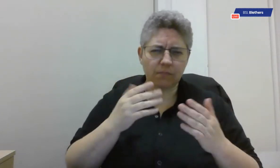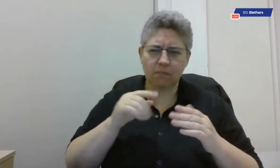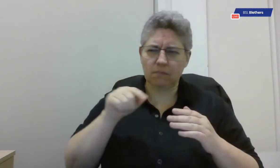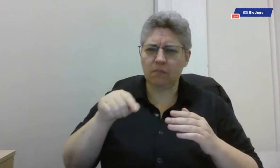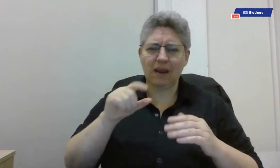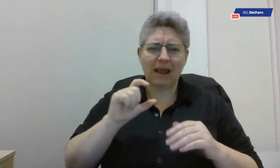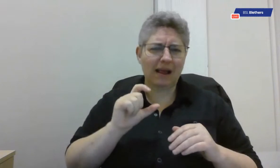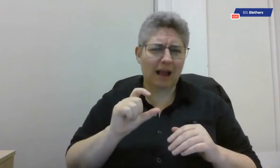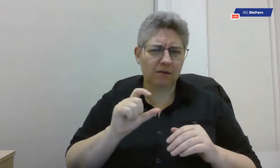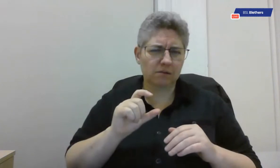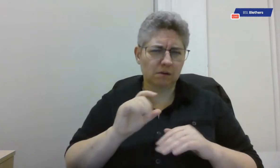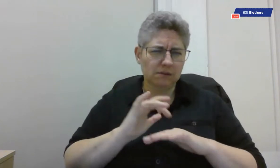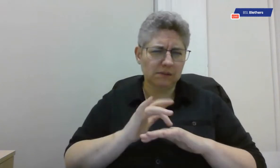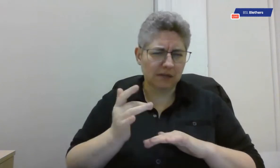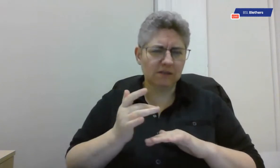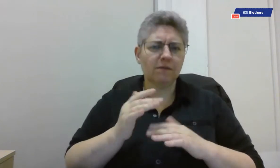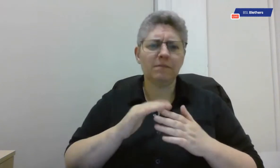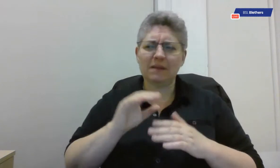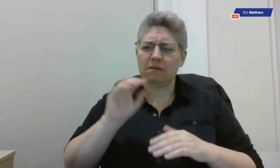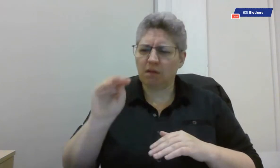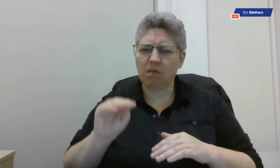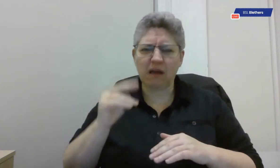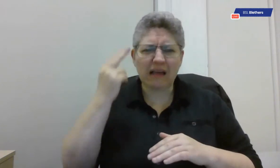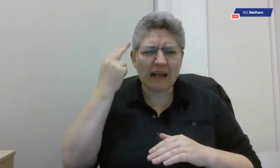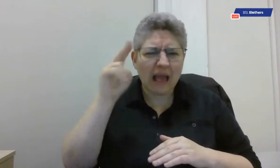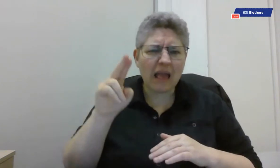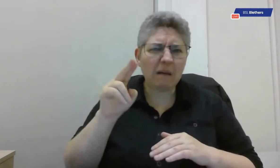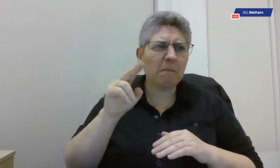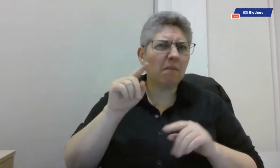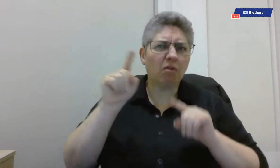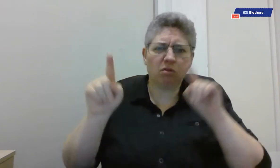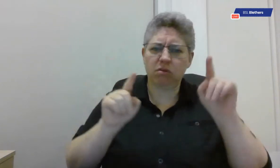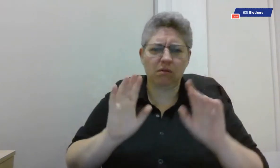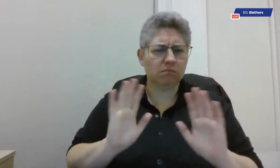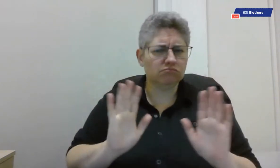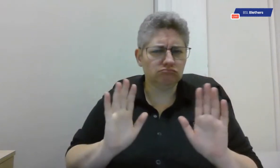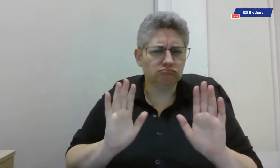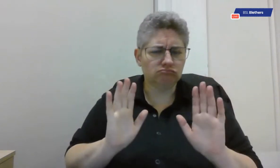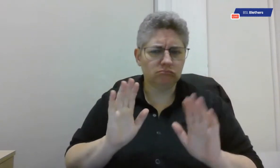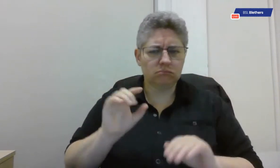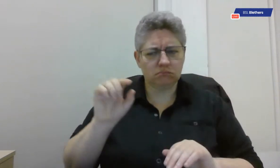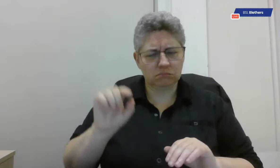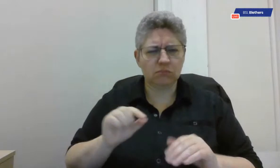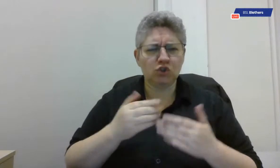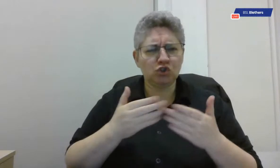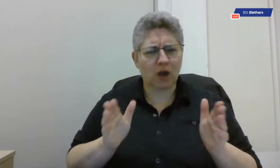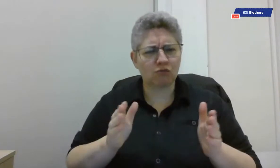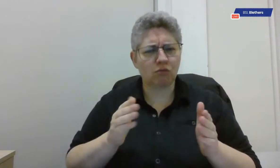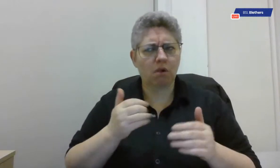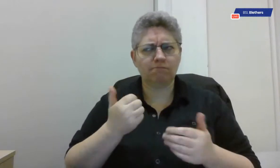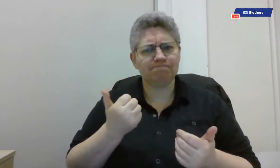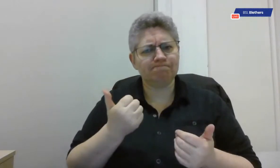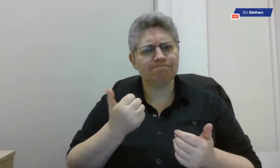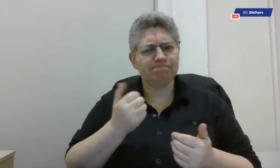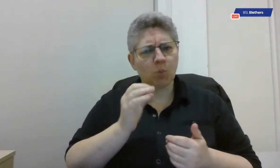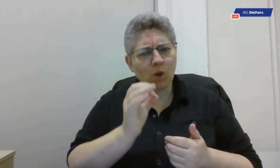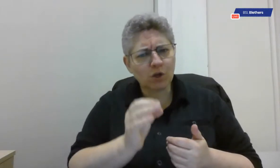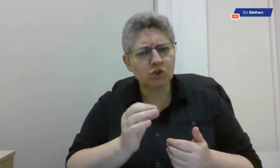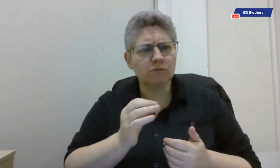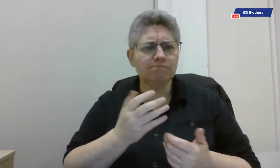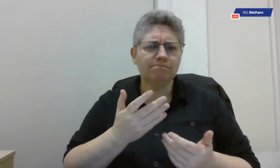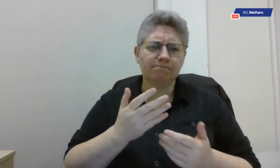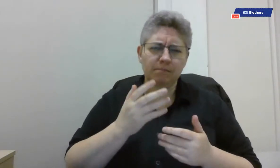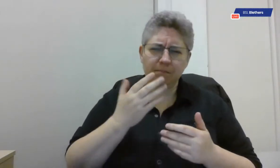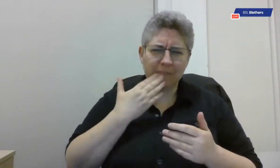many questions as possible on your behalf. As we all know, the cancer is a very sensitive